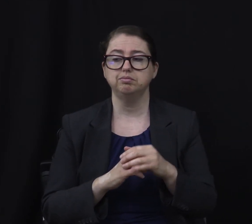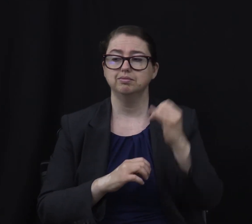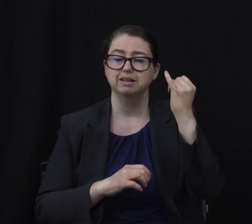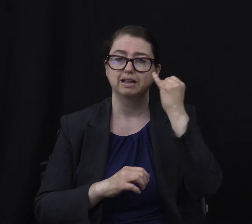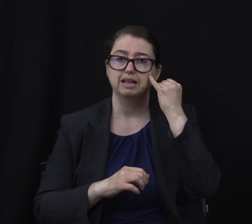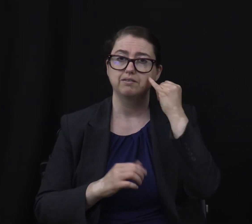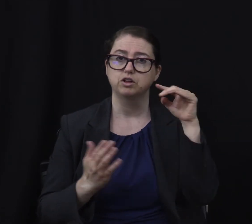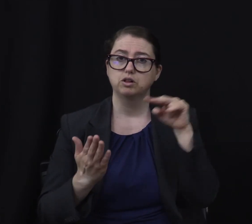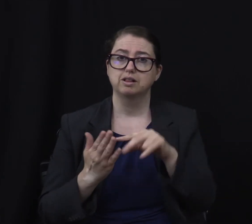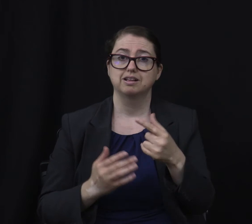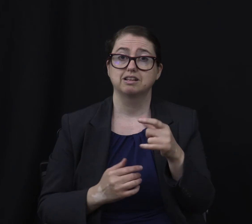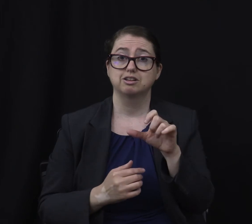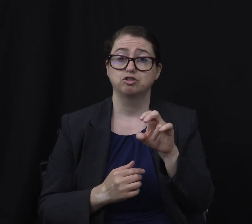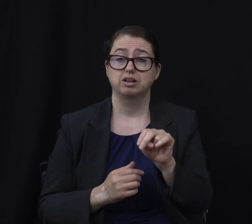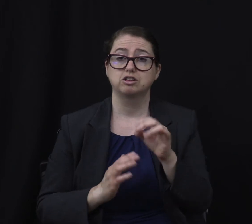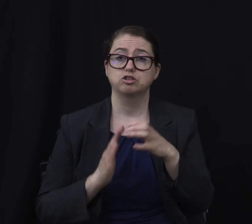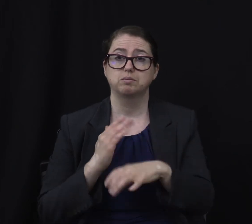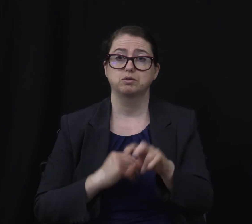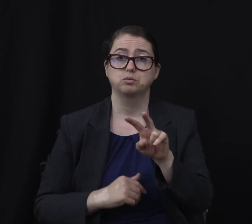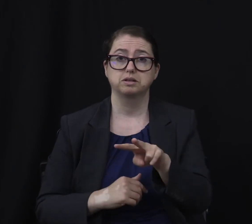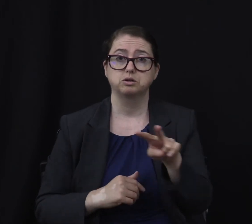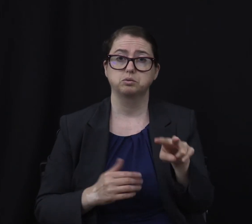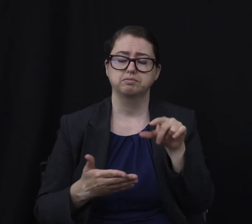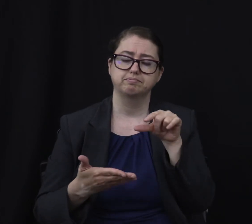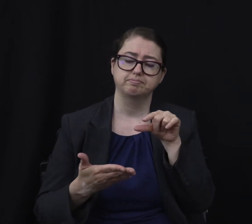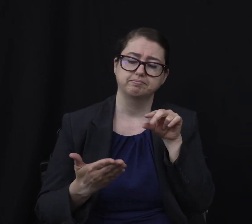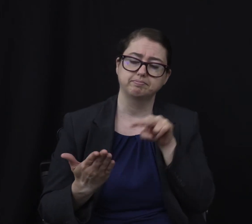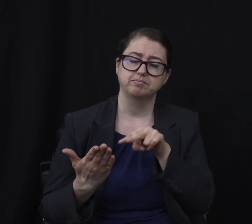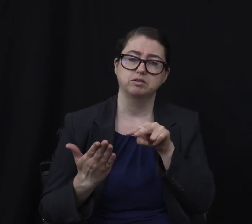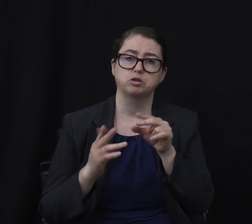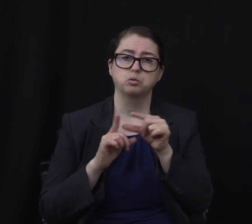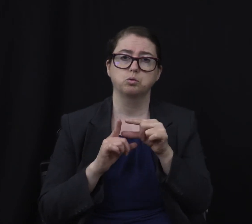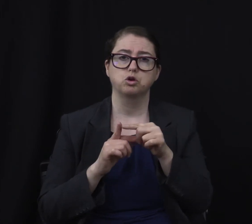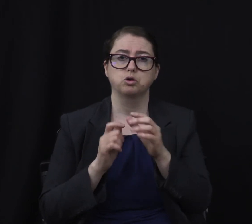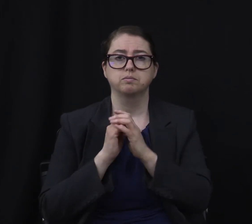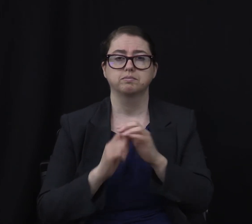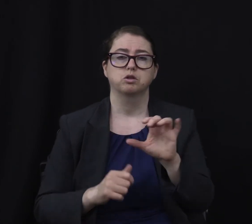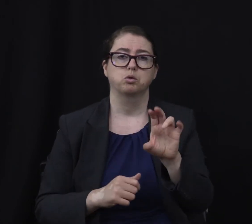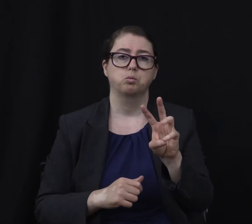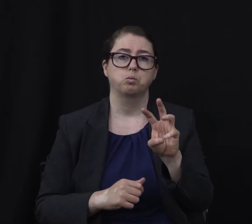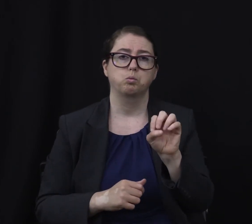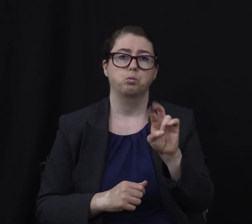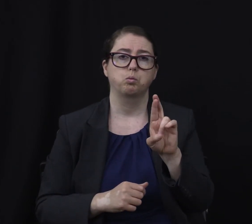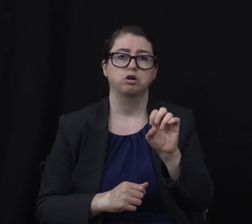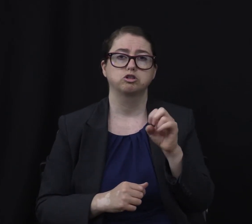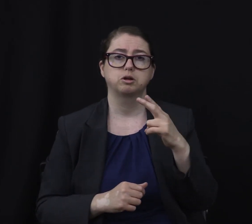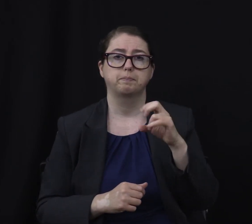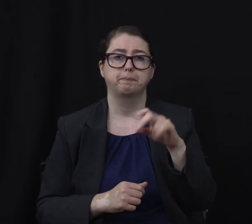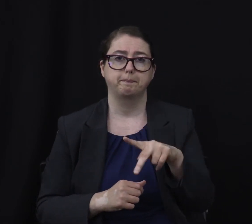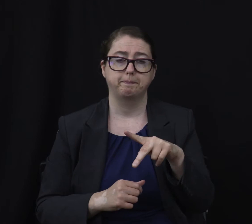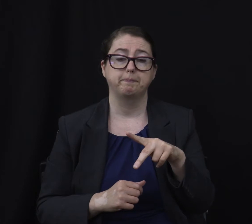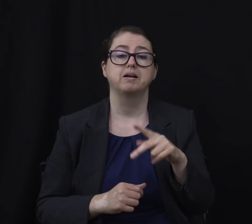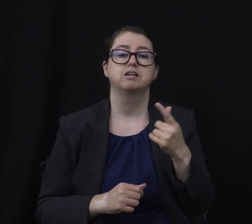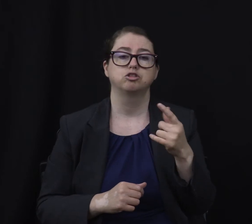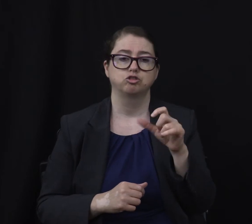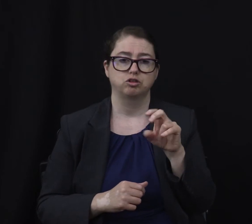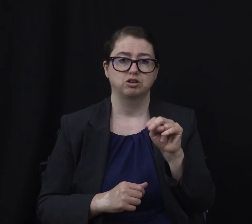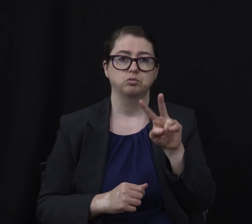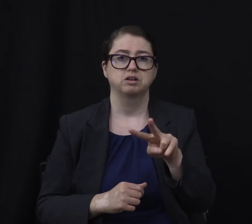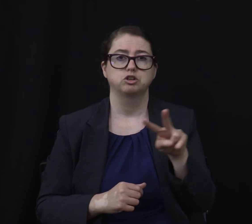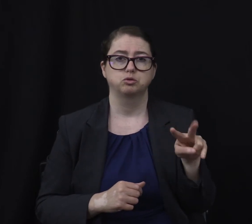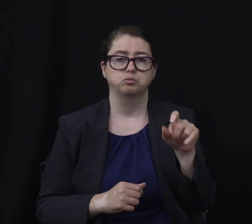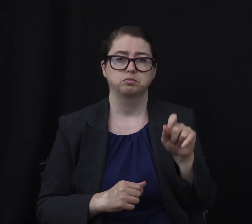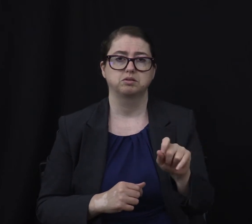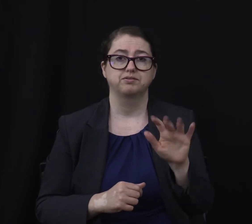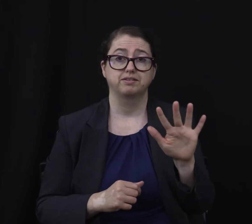chapter 22, looking at the word worship, that's the first time the word worship ever comes up, is in Genesis chapter 22, verse 5. And